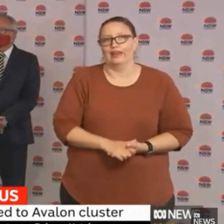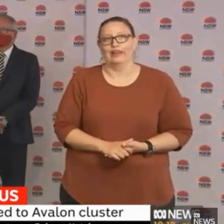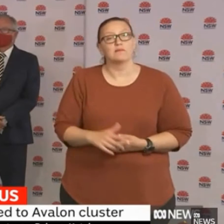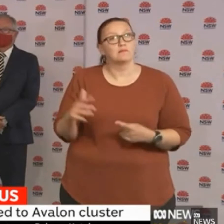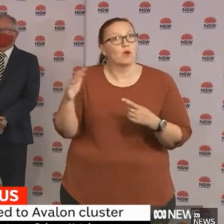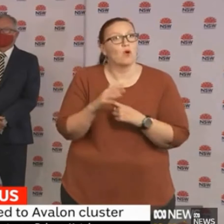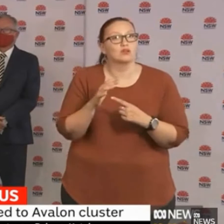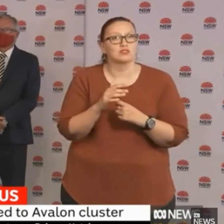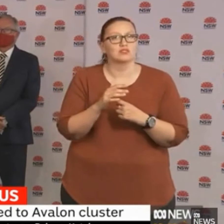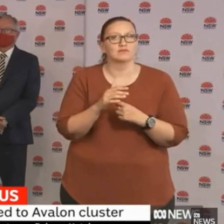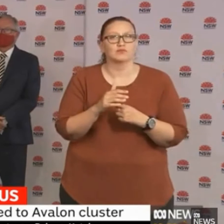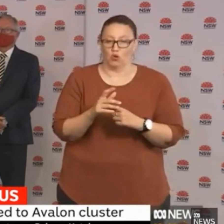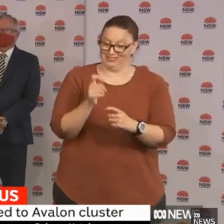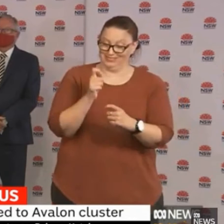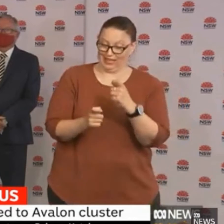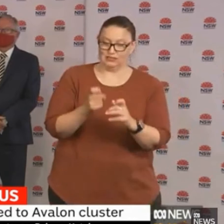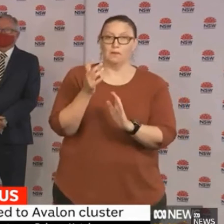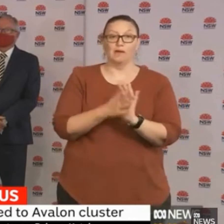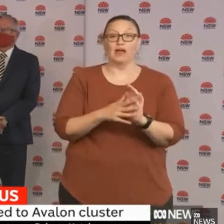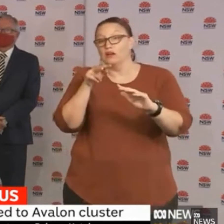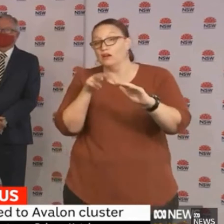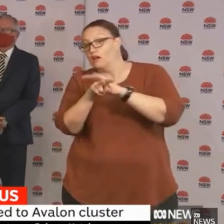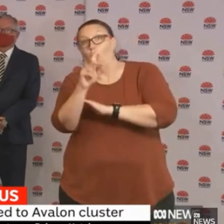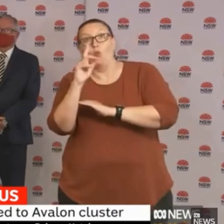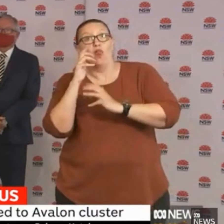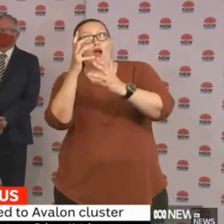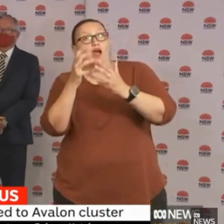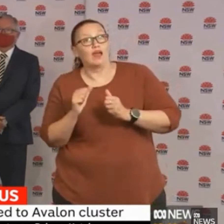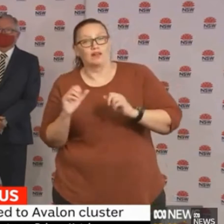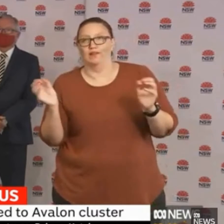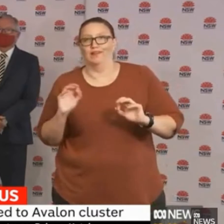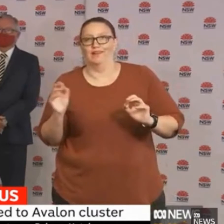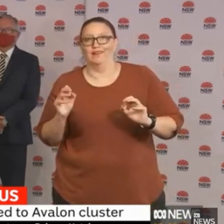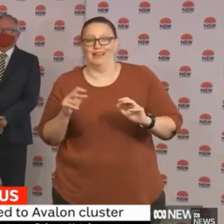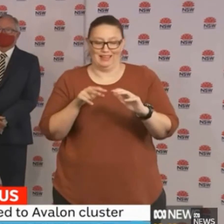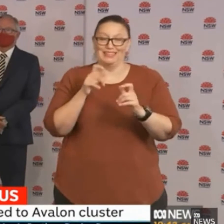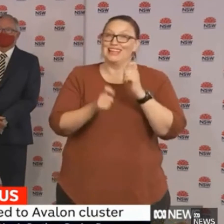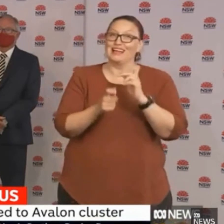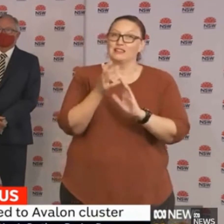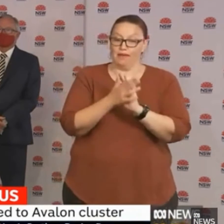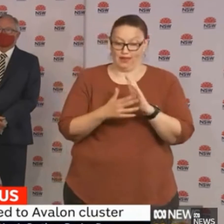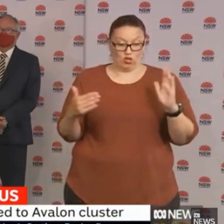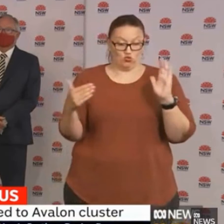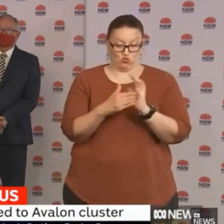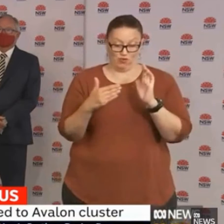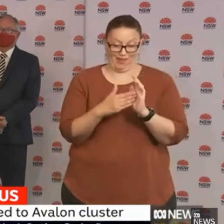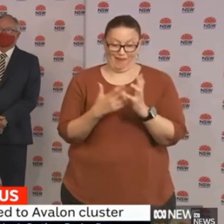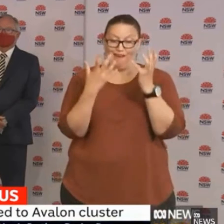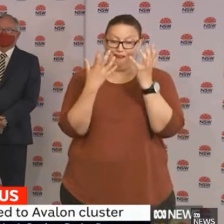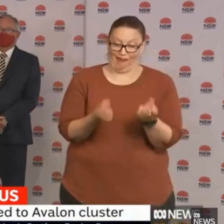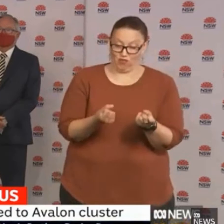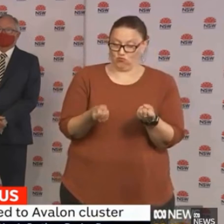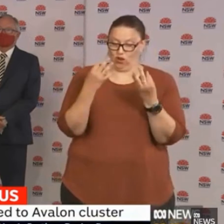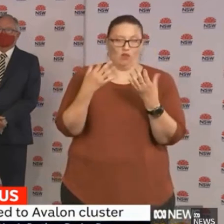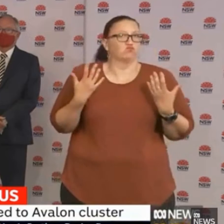critical. The test just tells you about your status on one particular day. It doesn't give you an indication or assurance that you're not going to be positive